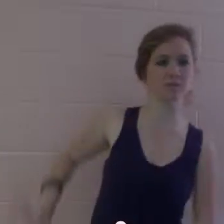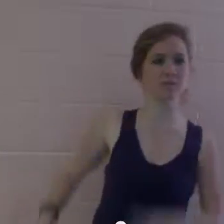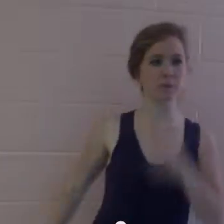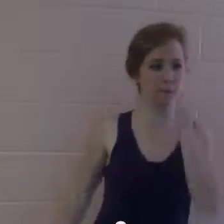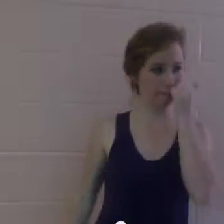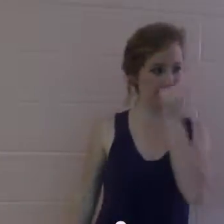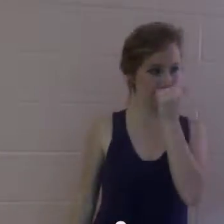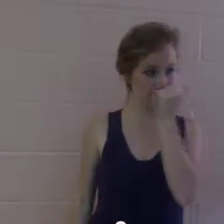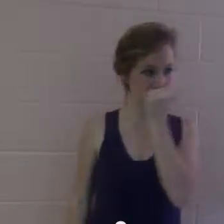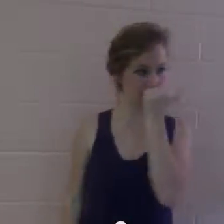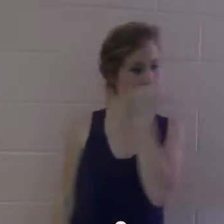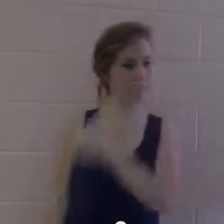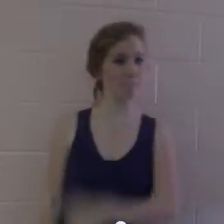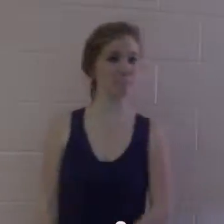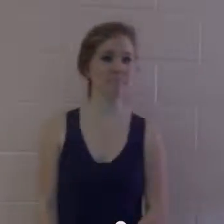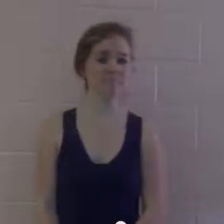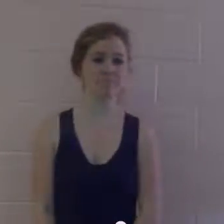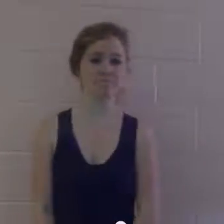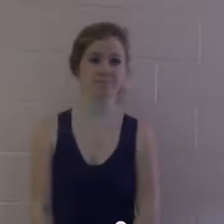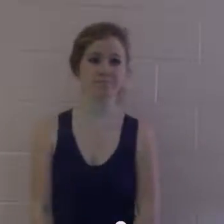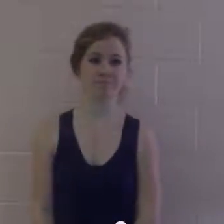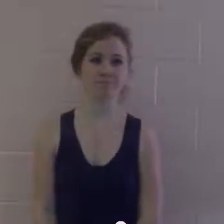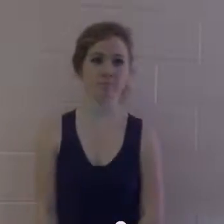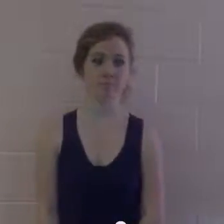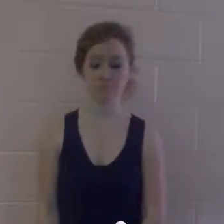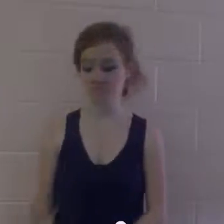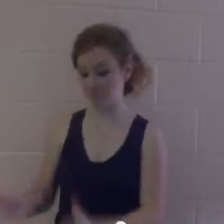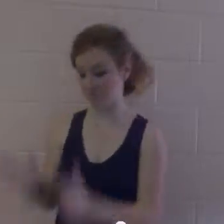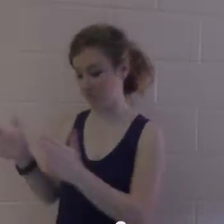It's hard because society pushes them to the side.